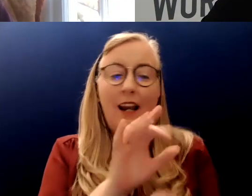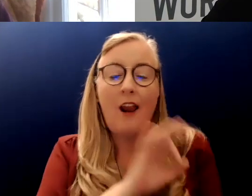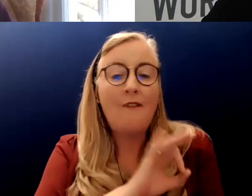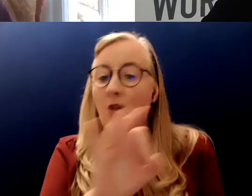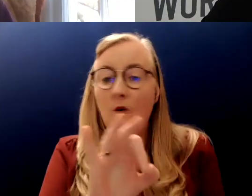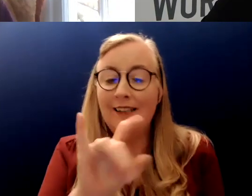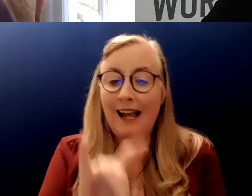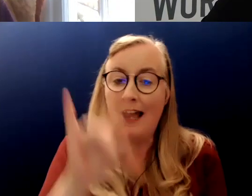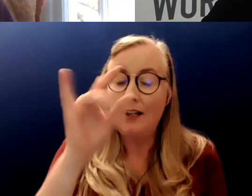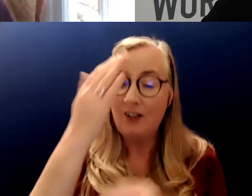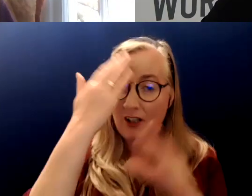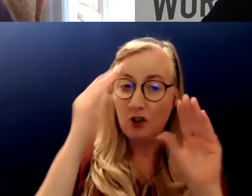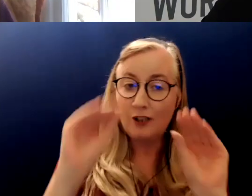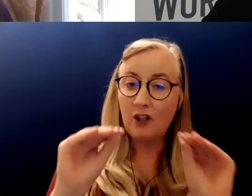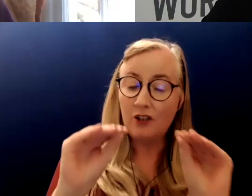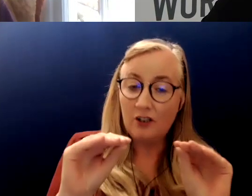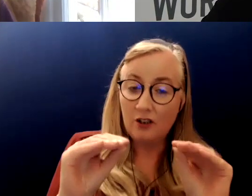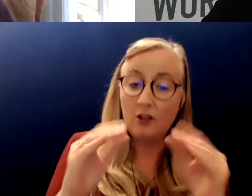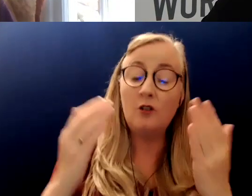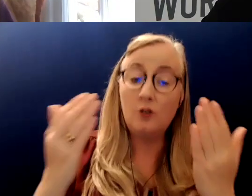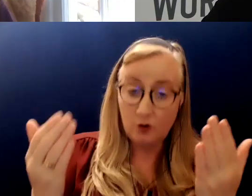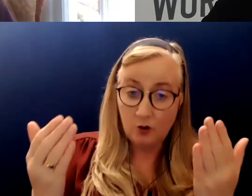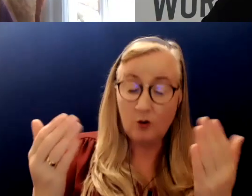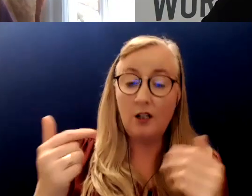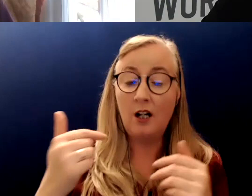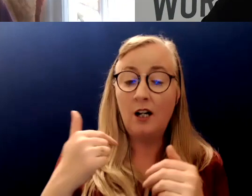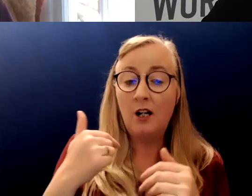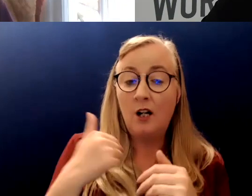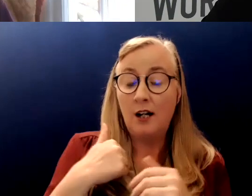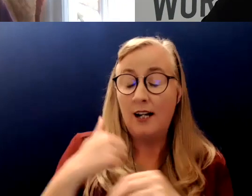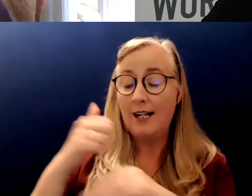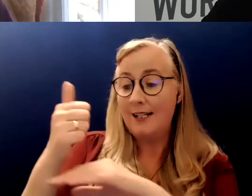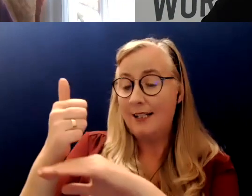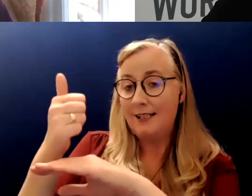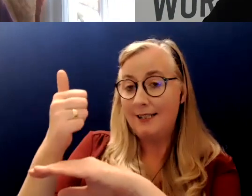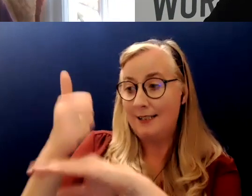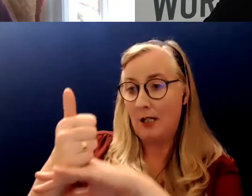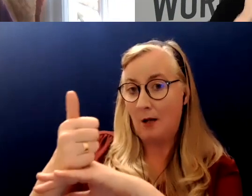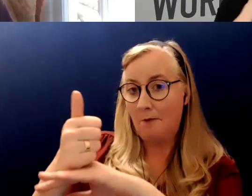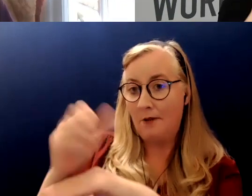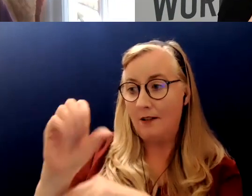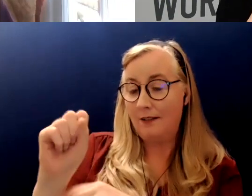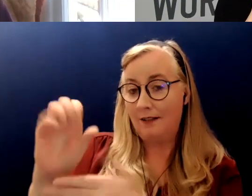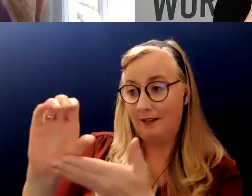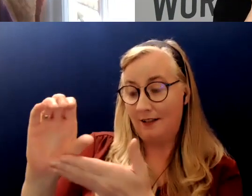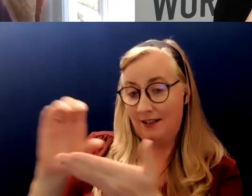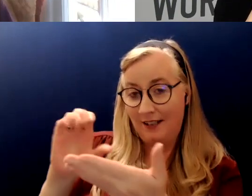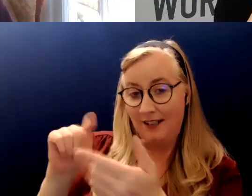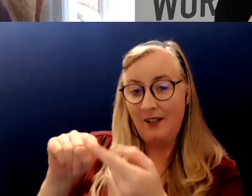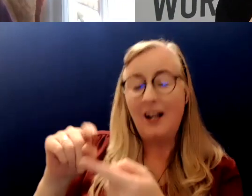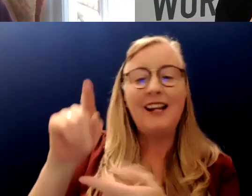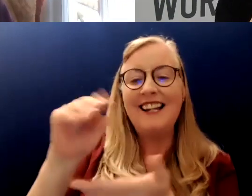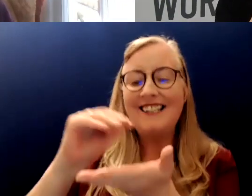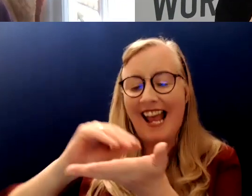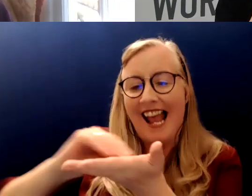education. So we actually set up the scholarship so that it's an essay